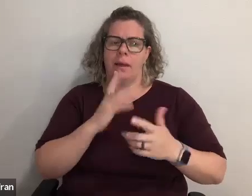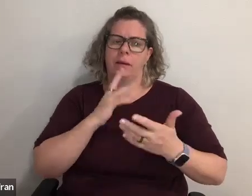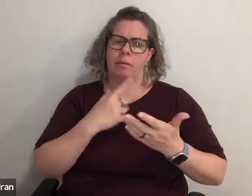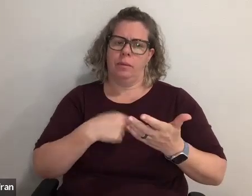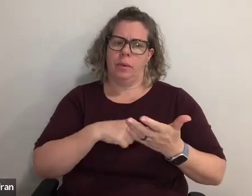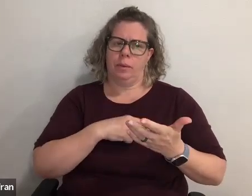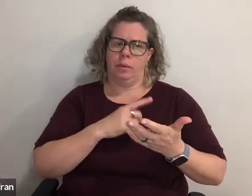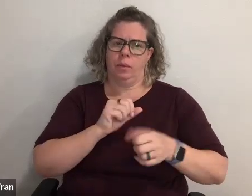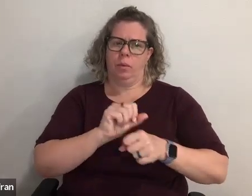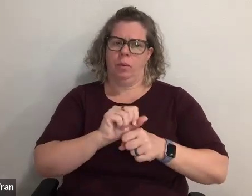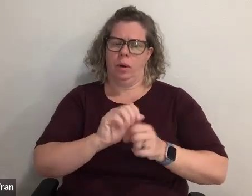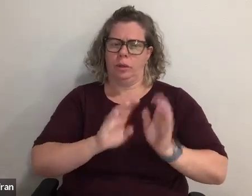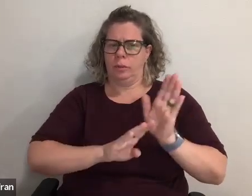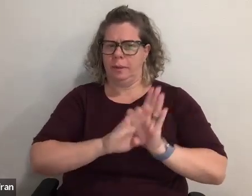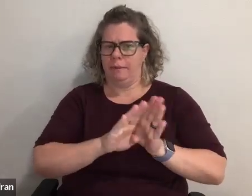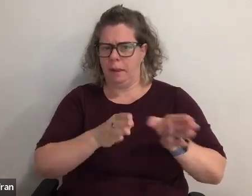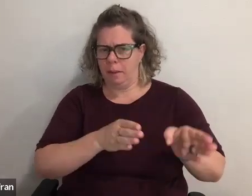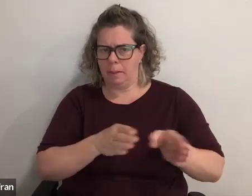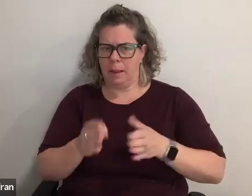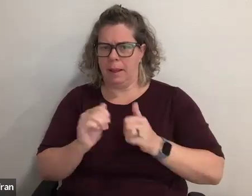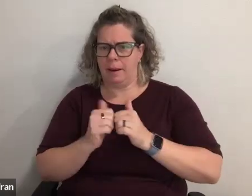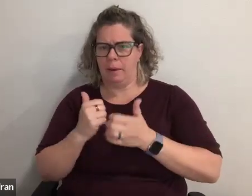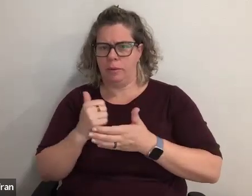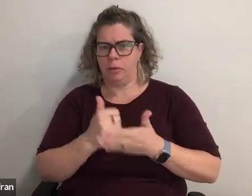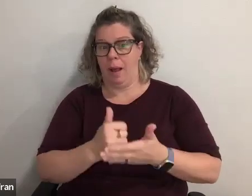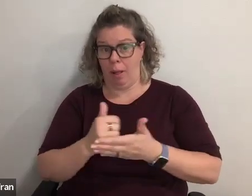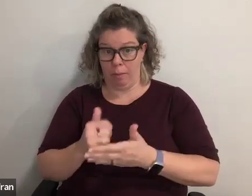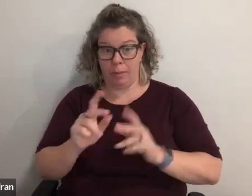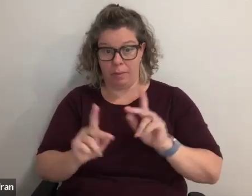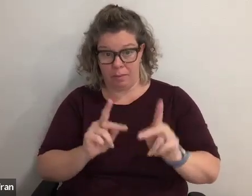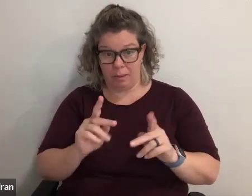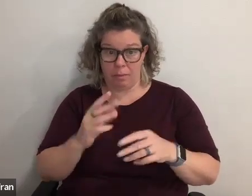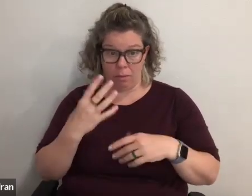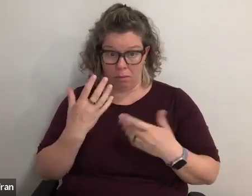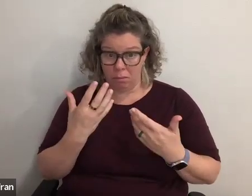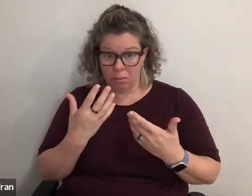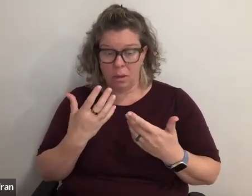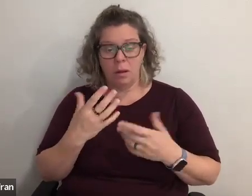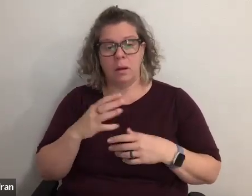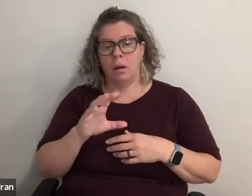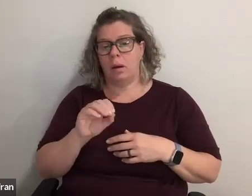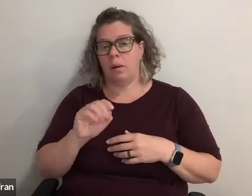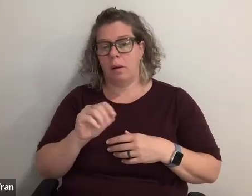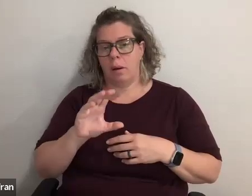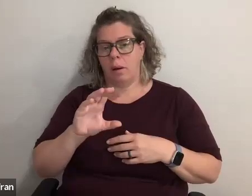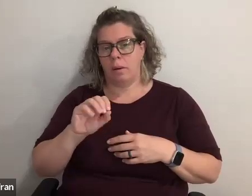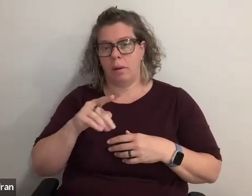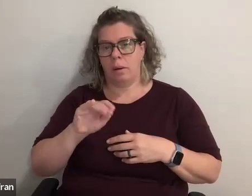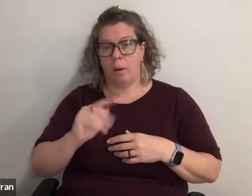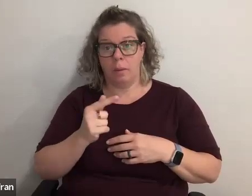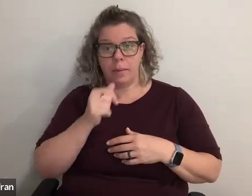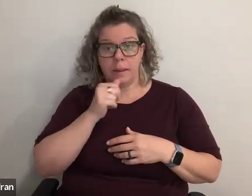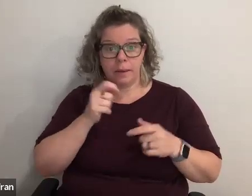toward a plan. How do we want to help the individuals in crisis? Are there coping strategies that you can help them